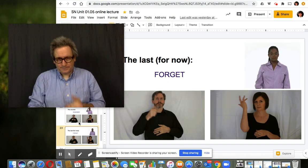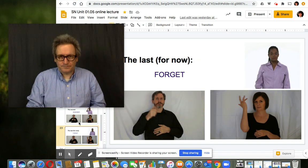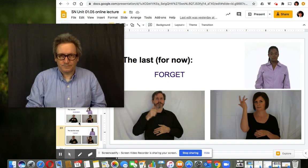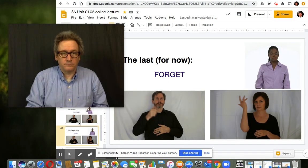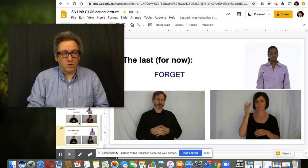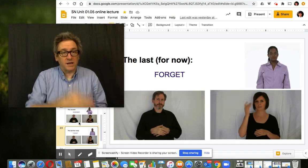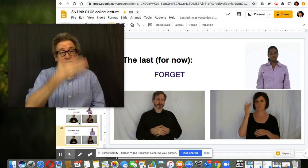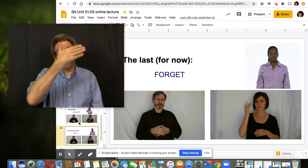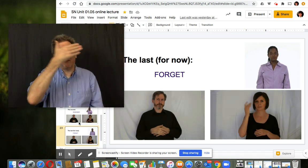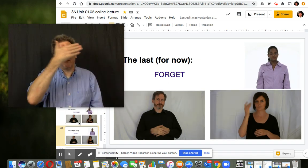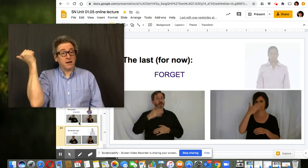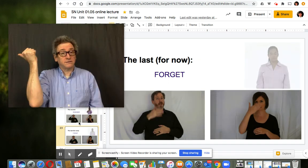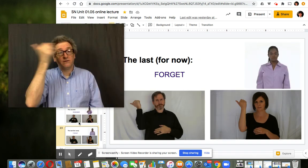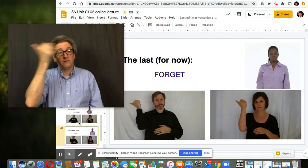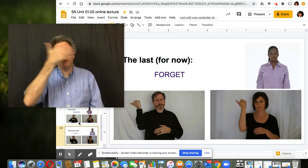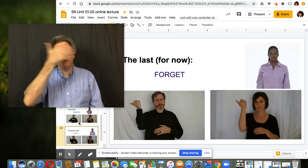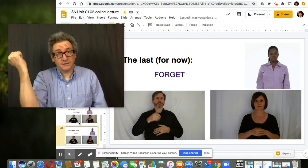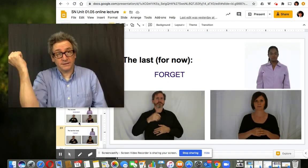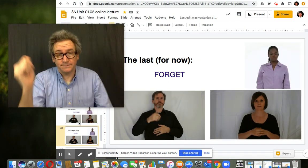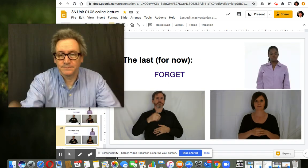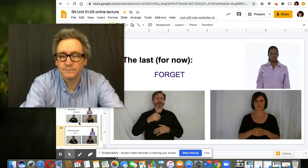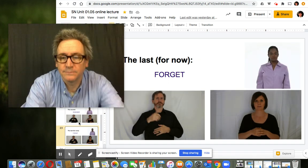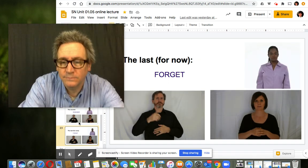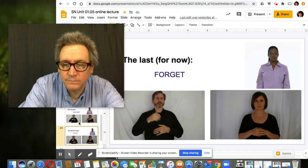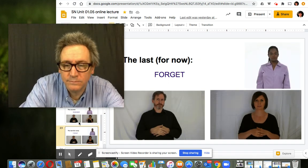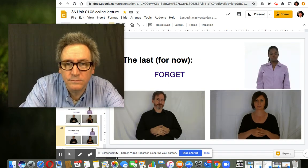Okay. So forgot. Forget.